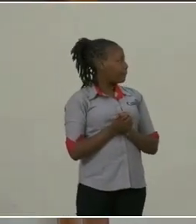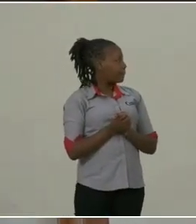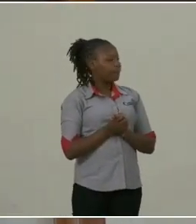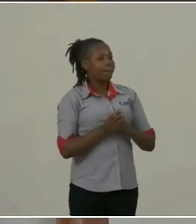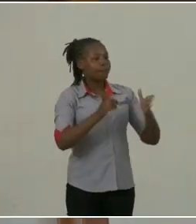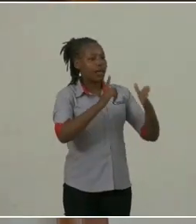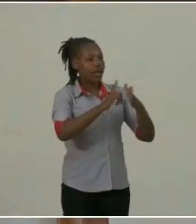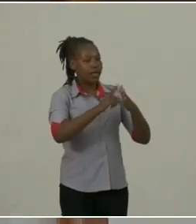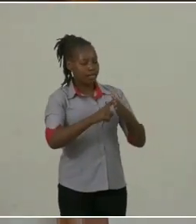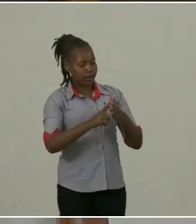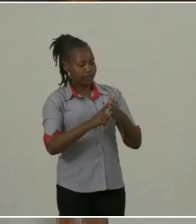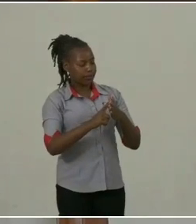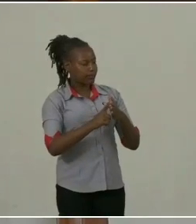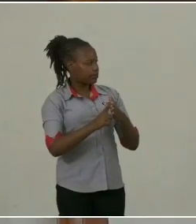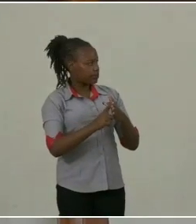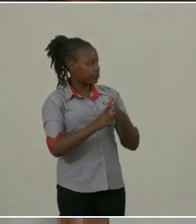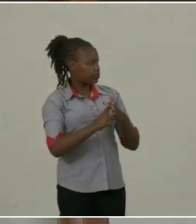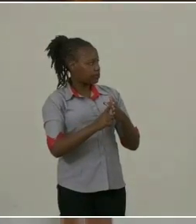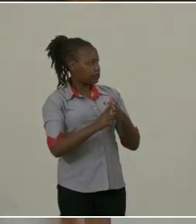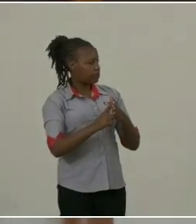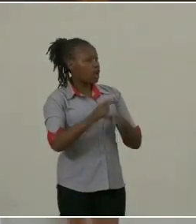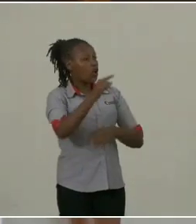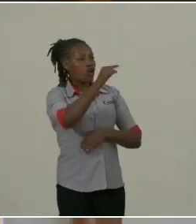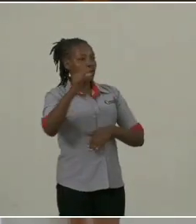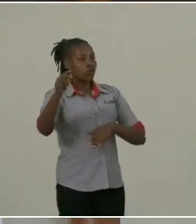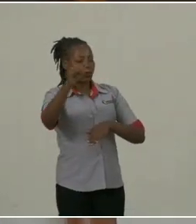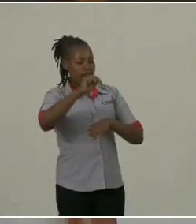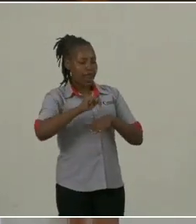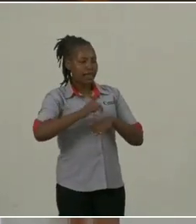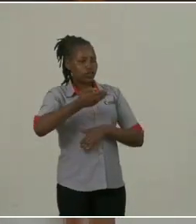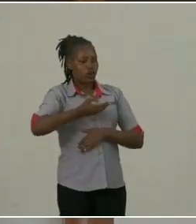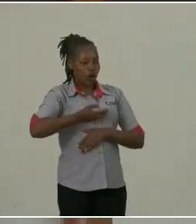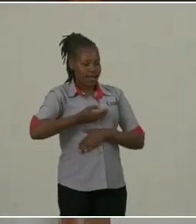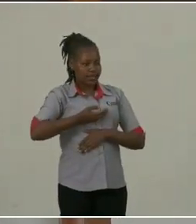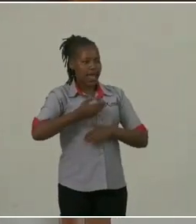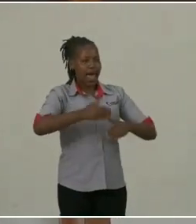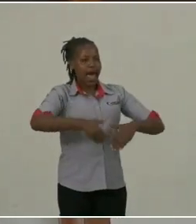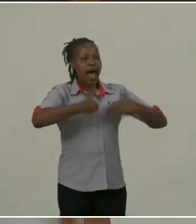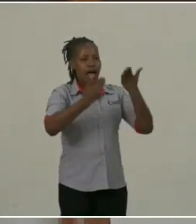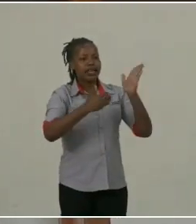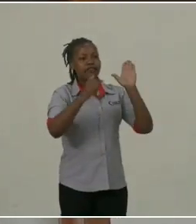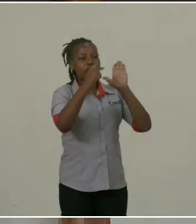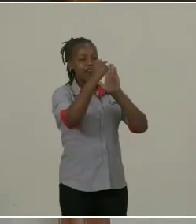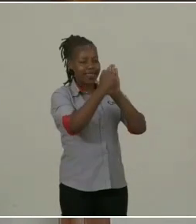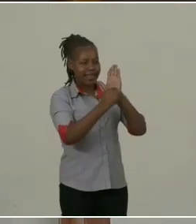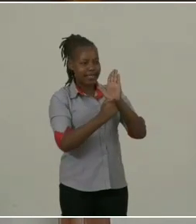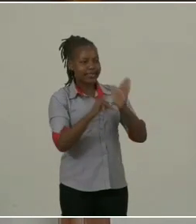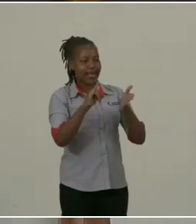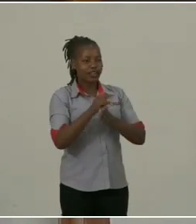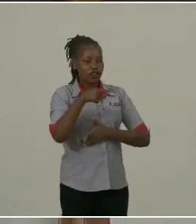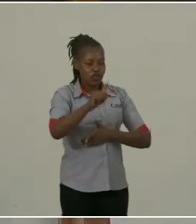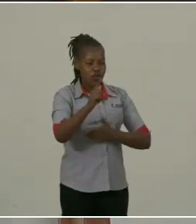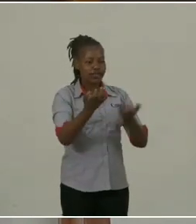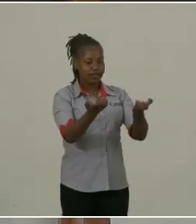Then you'll come to, then you'll go to the council. I'll give you a checklist of all the items that you need.